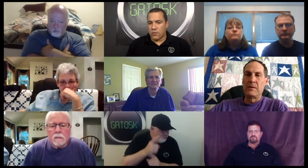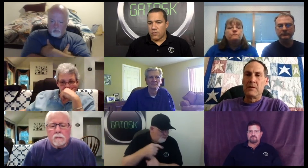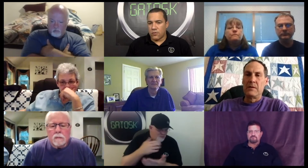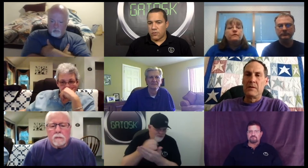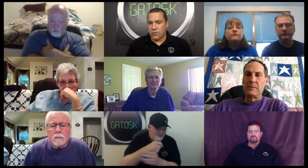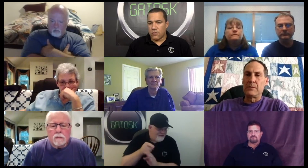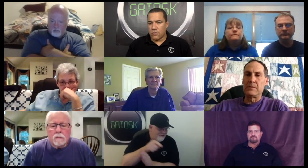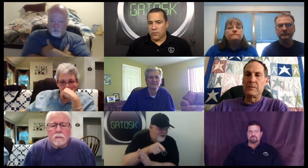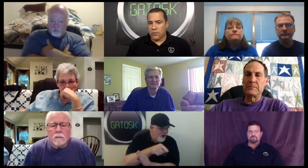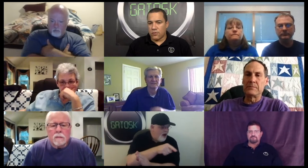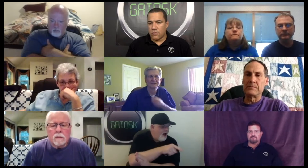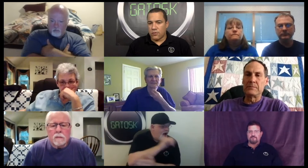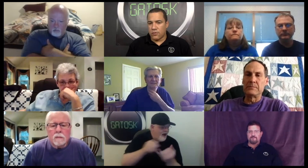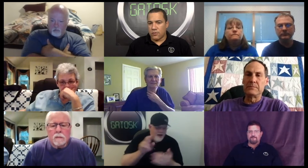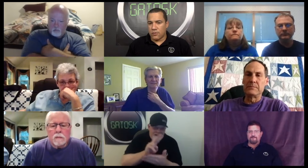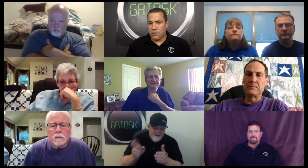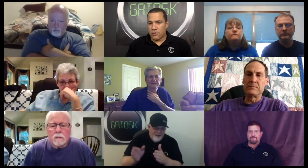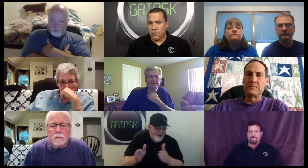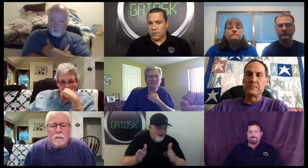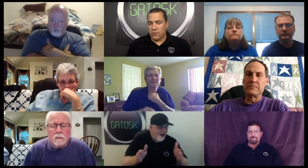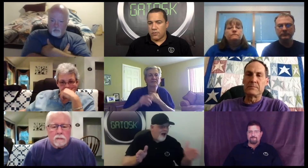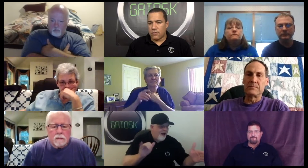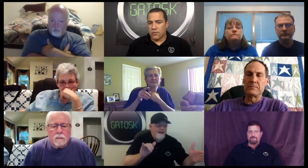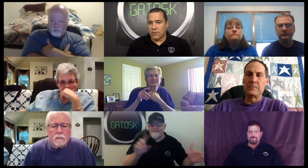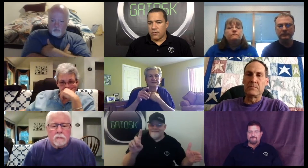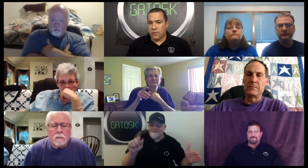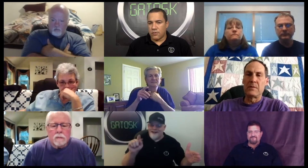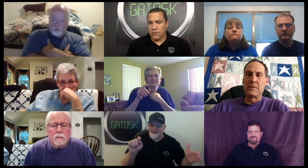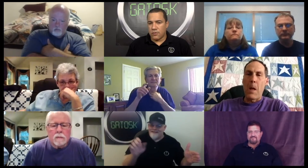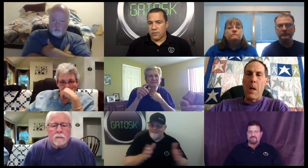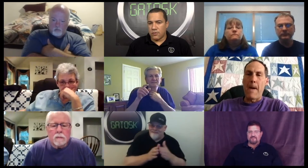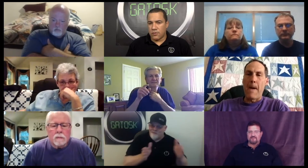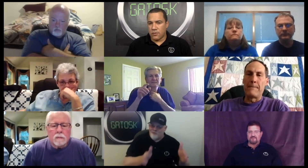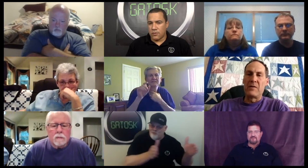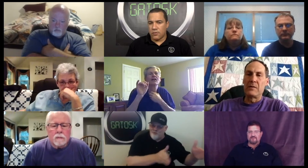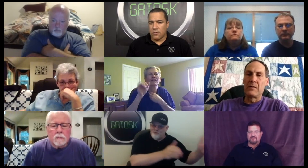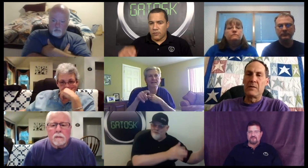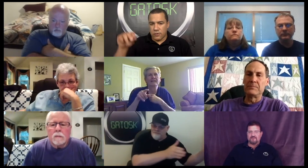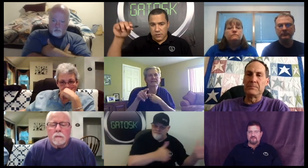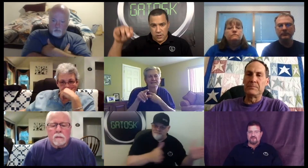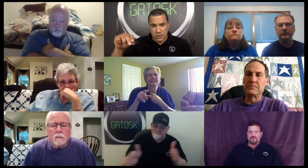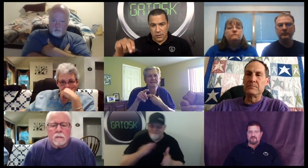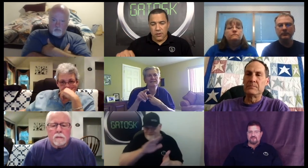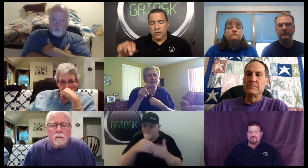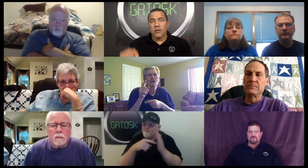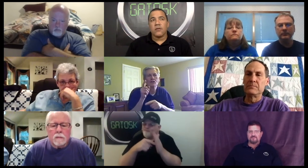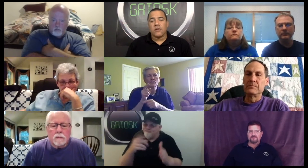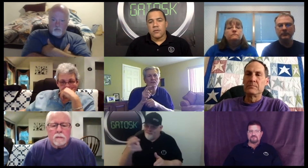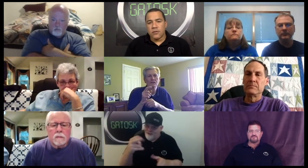And then you can go back and refer back and see, the last 2 weeks, based on the dates. It